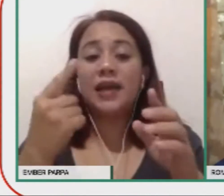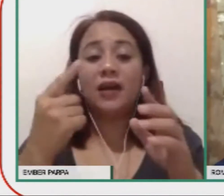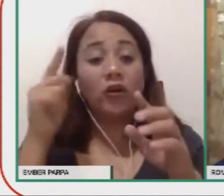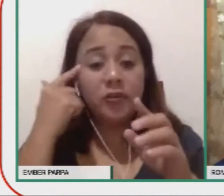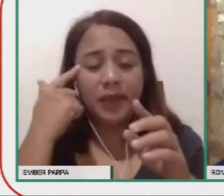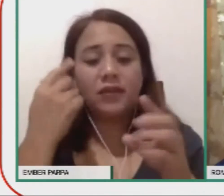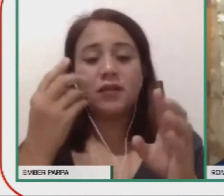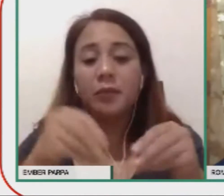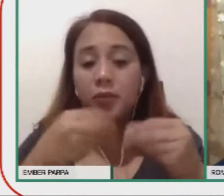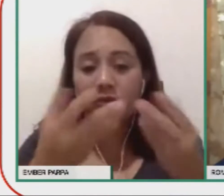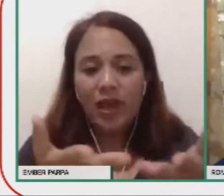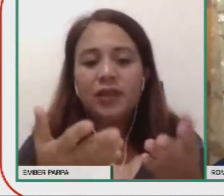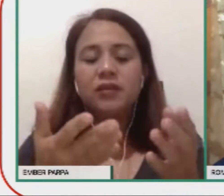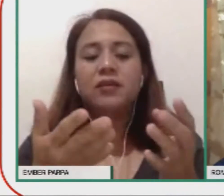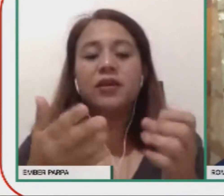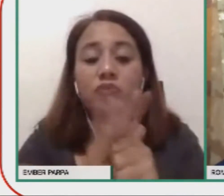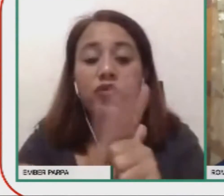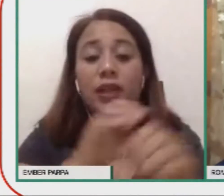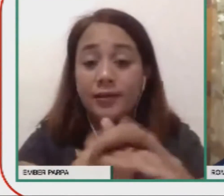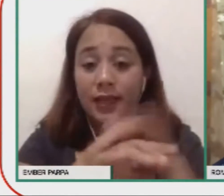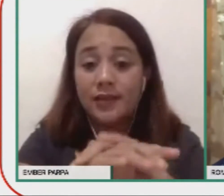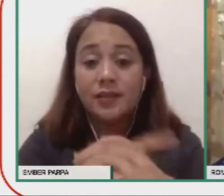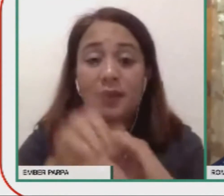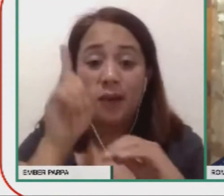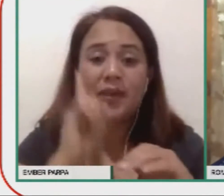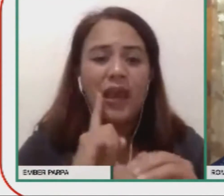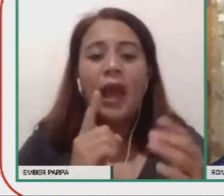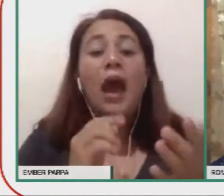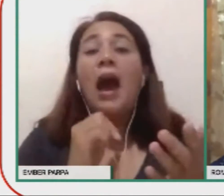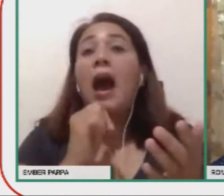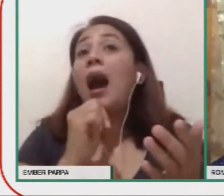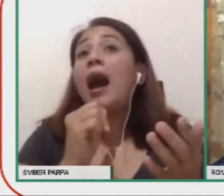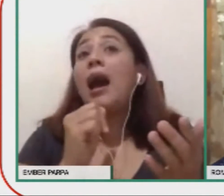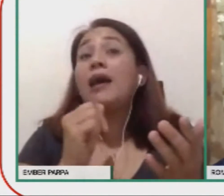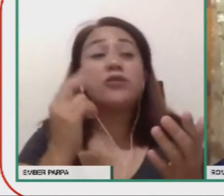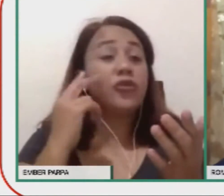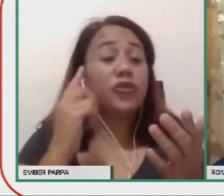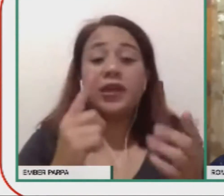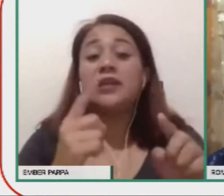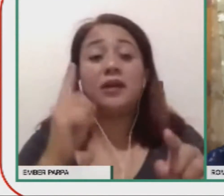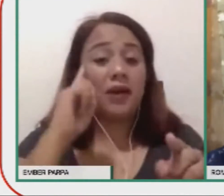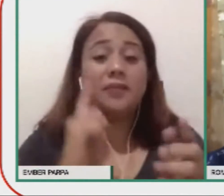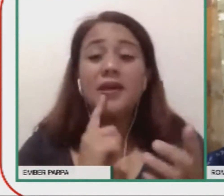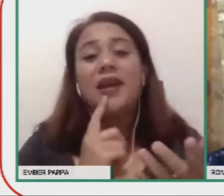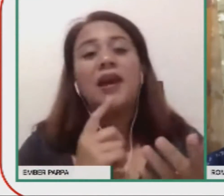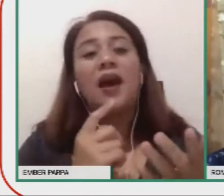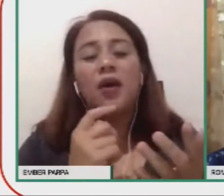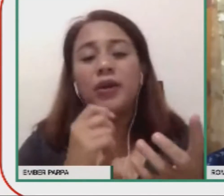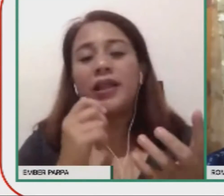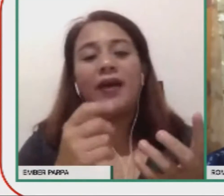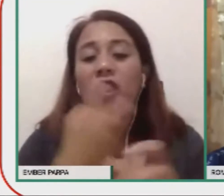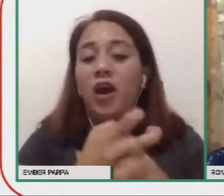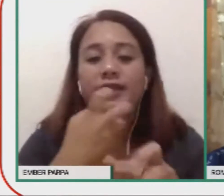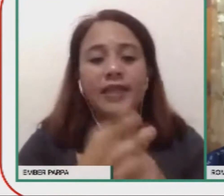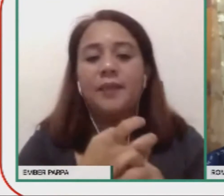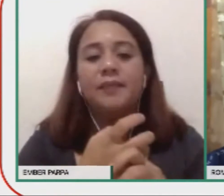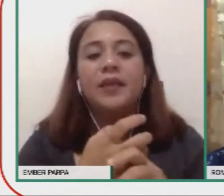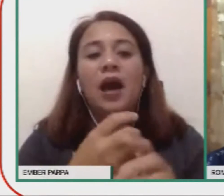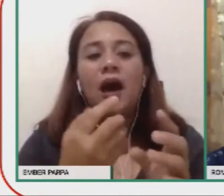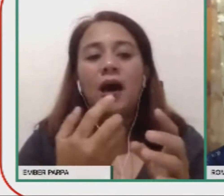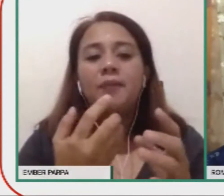na ang government mag-provide ng full access sa mga bingi, I don't think na ang mga bingi will have a hard